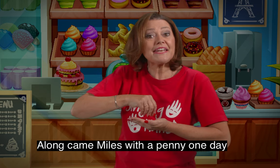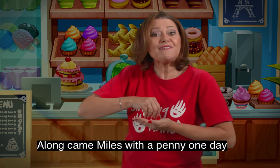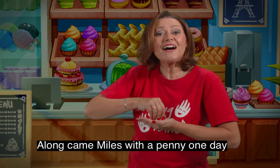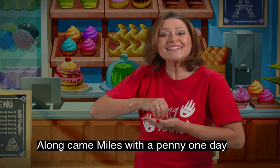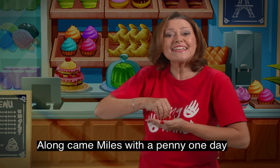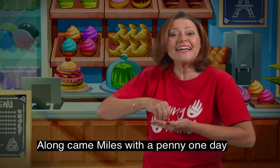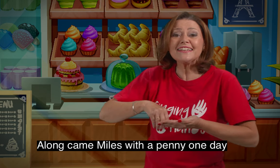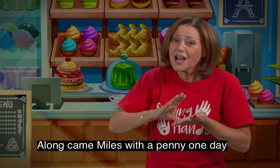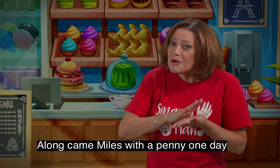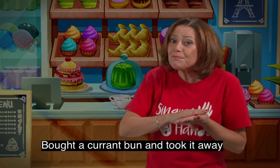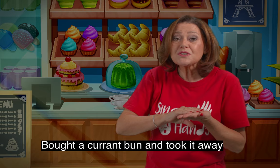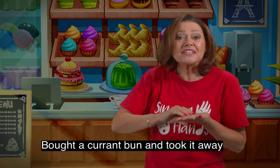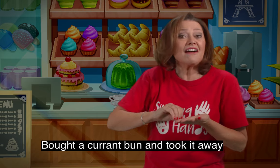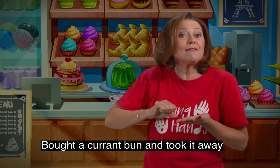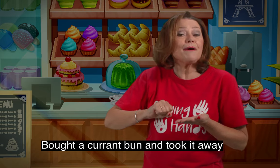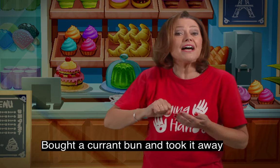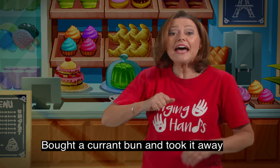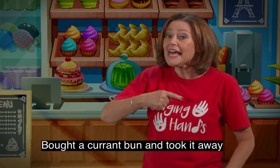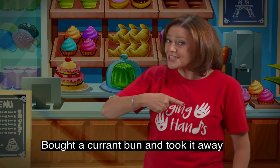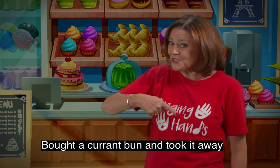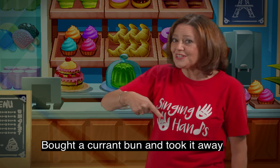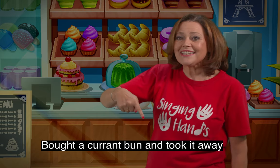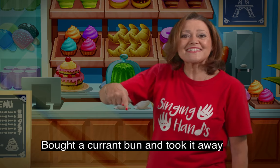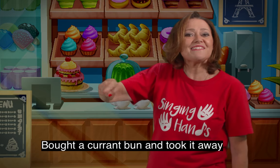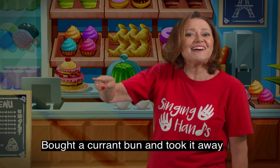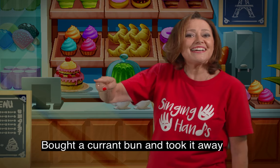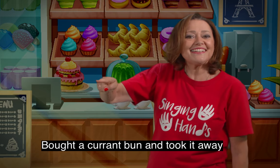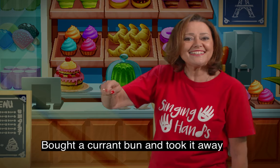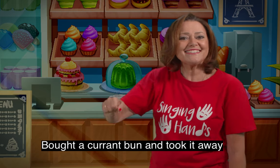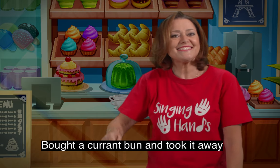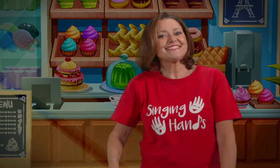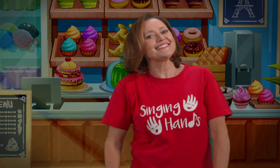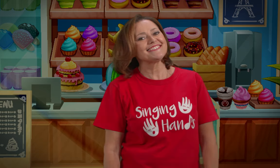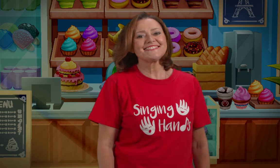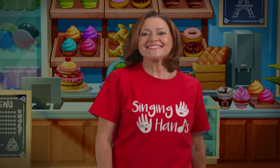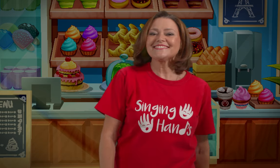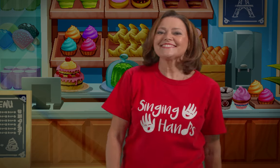penny one day, bought a currant bun and took it away.